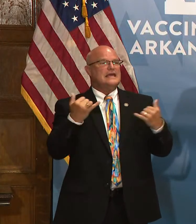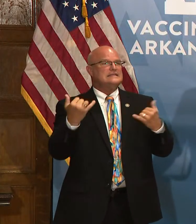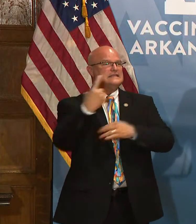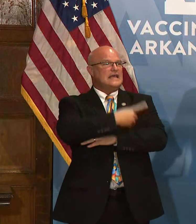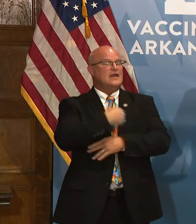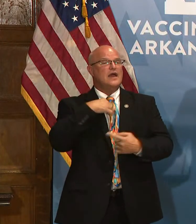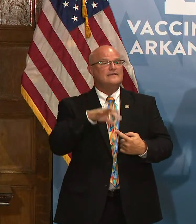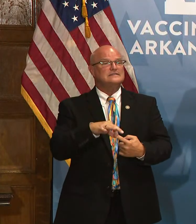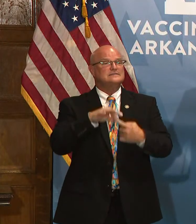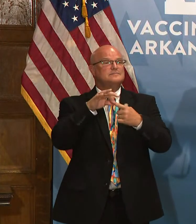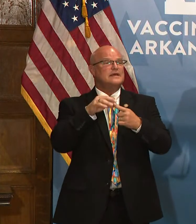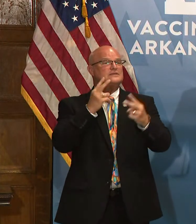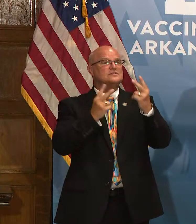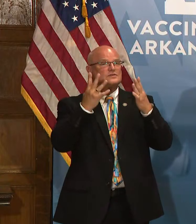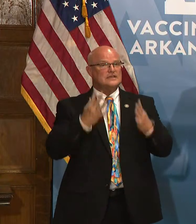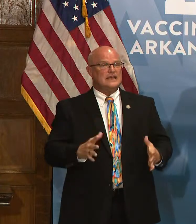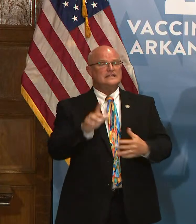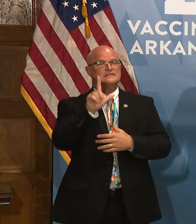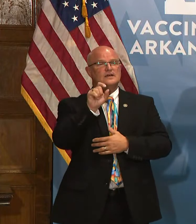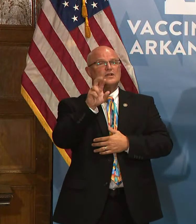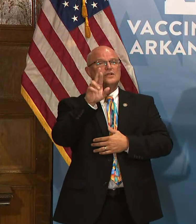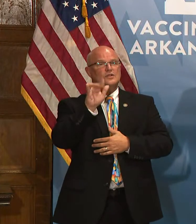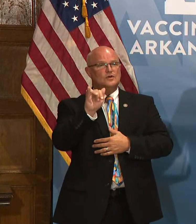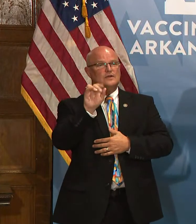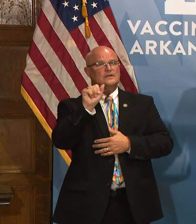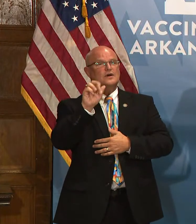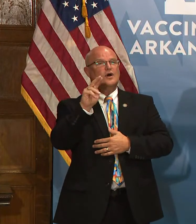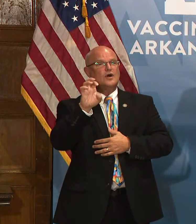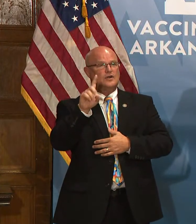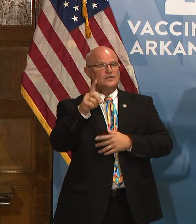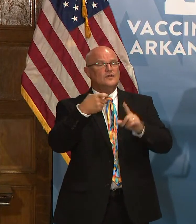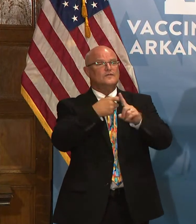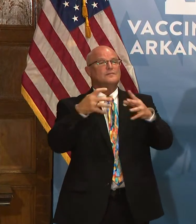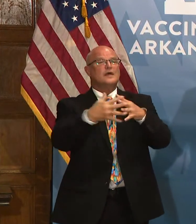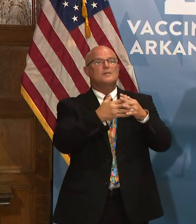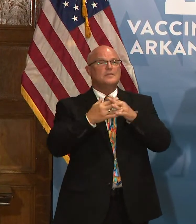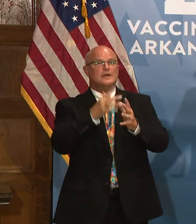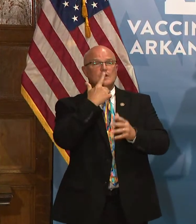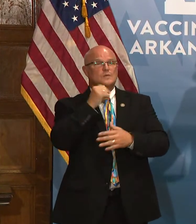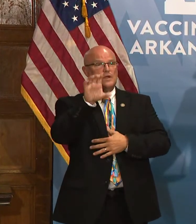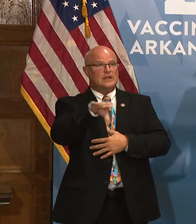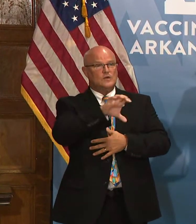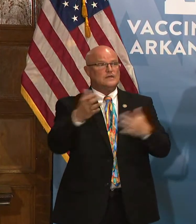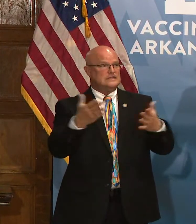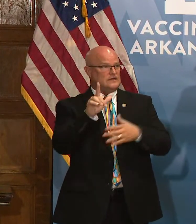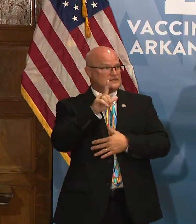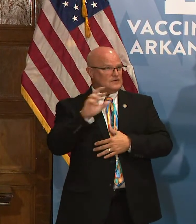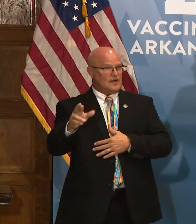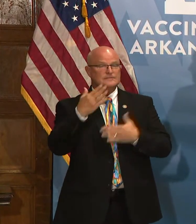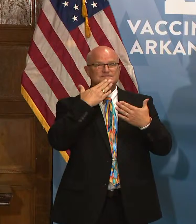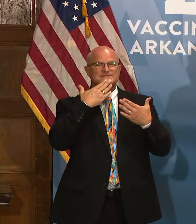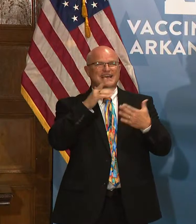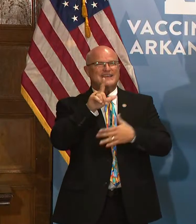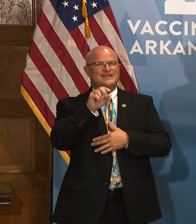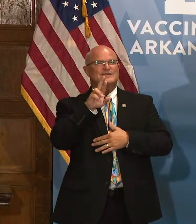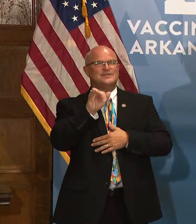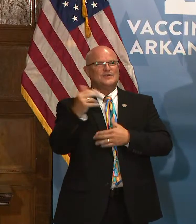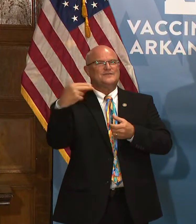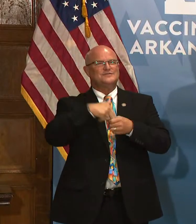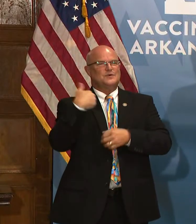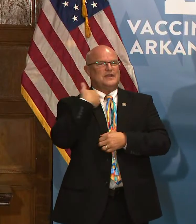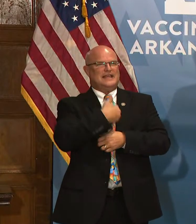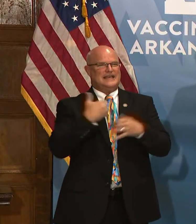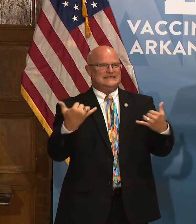we have a special guest, Lori Arnold, of the American Red Cross here in Little Rock. So thank you, Lori, for joining